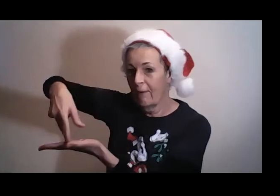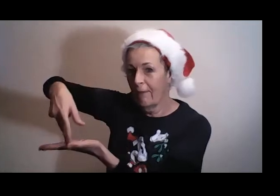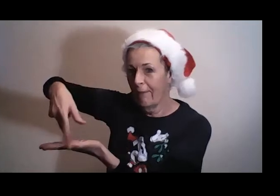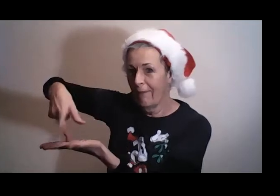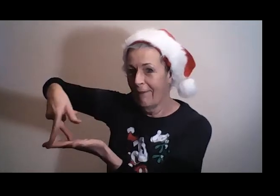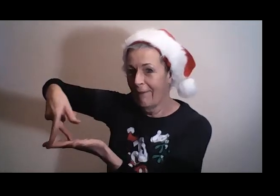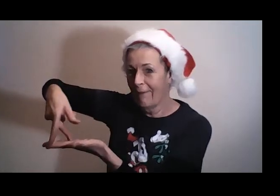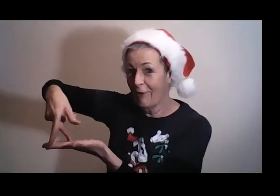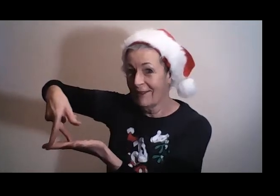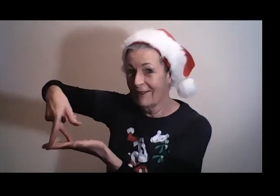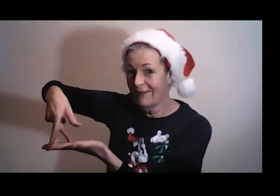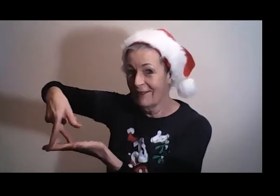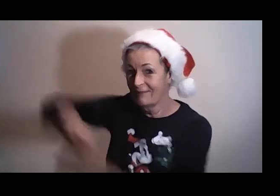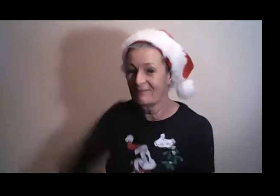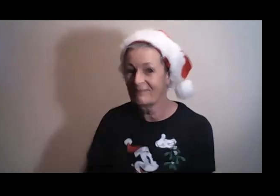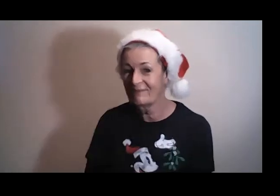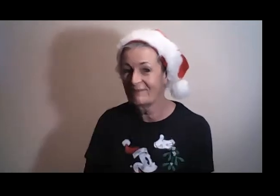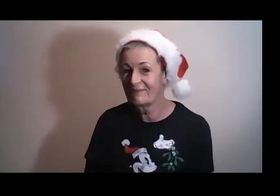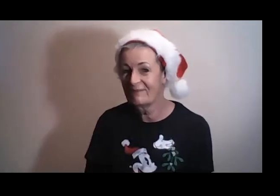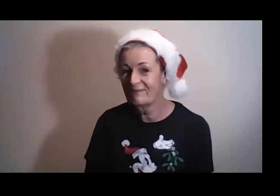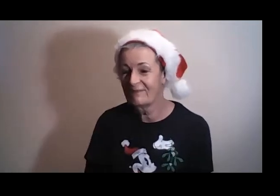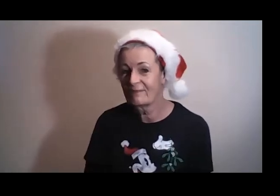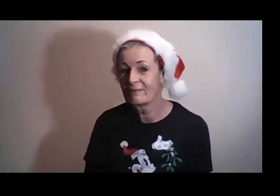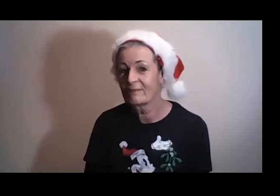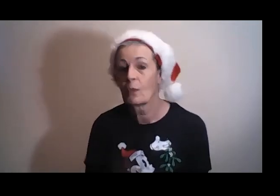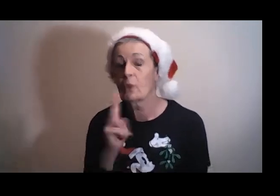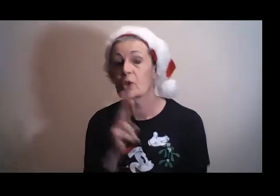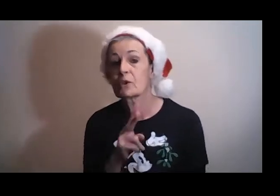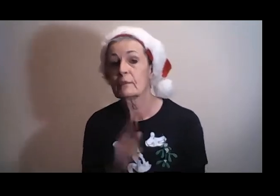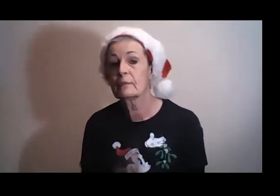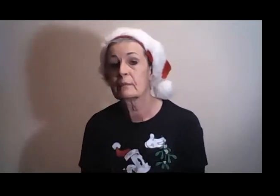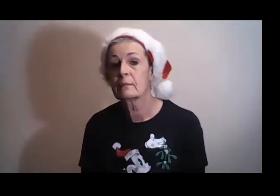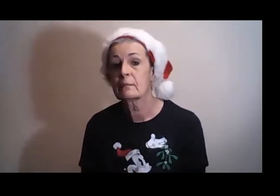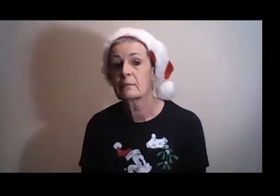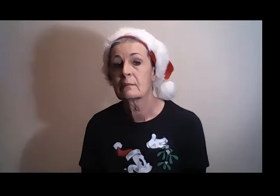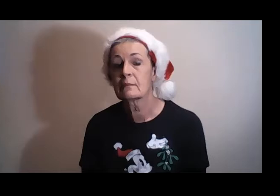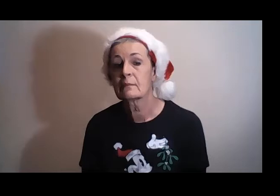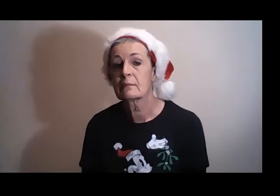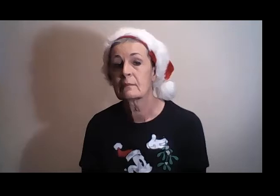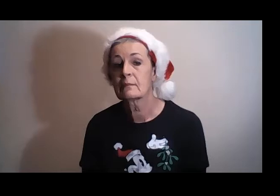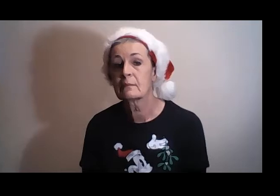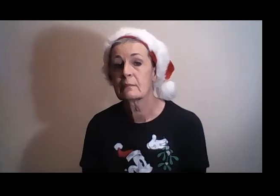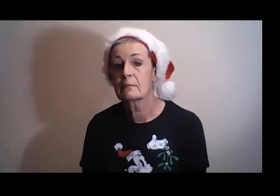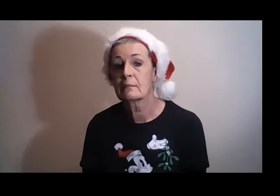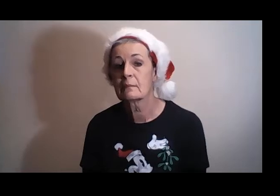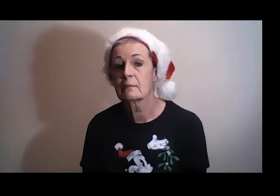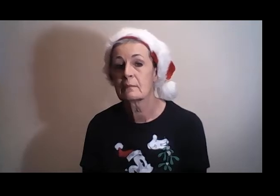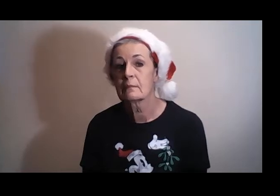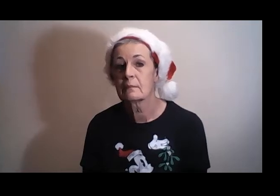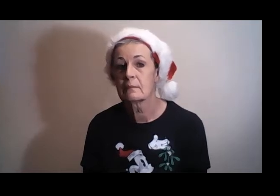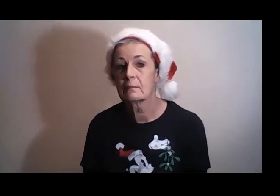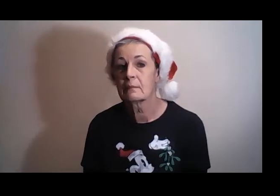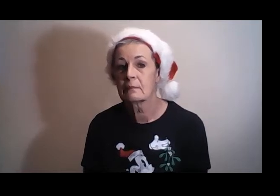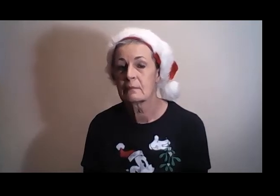And for this exercise, if I just show you, you reach your arms forward and then you